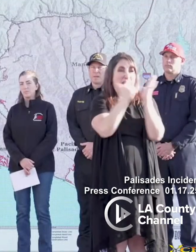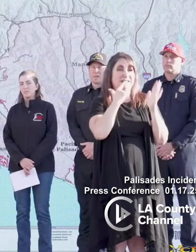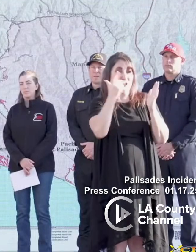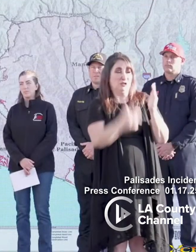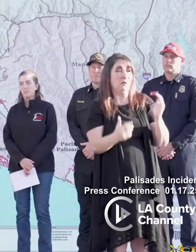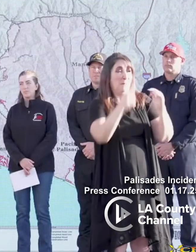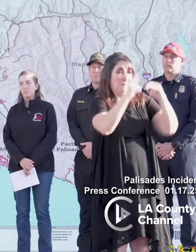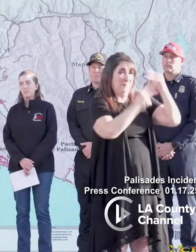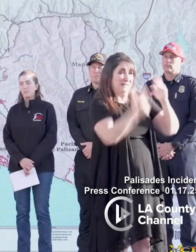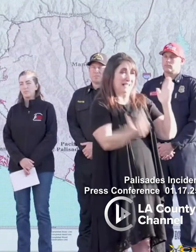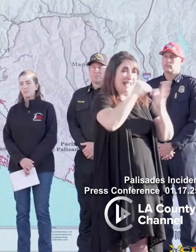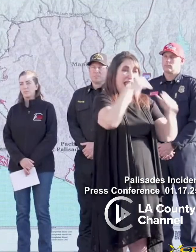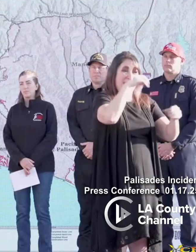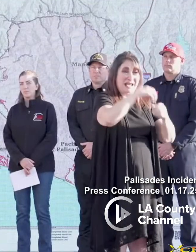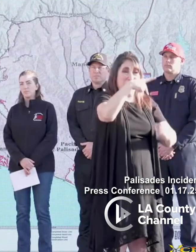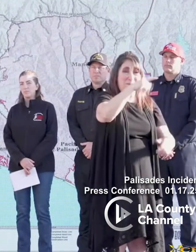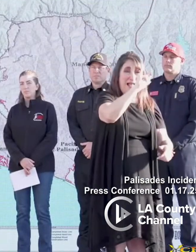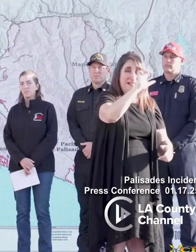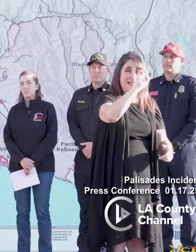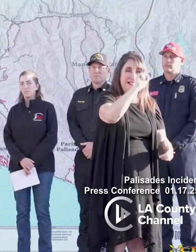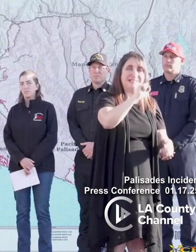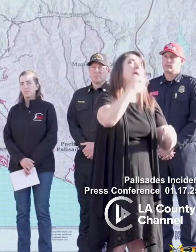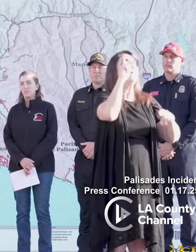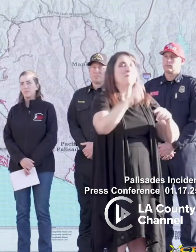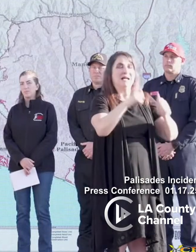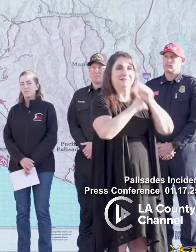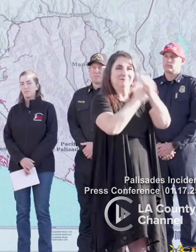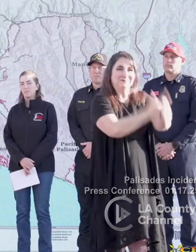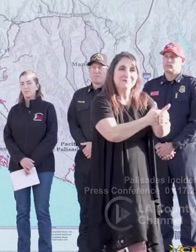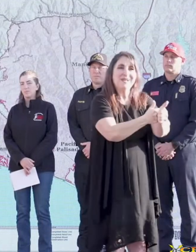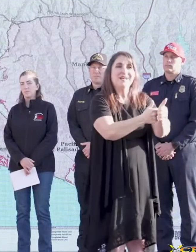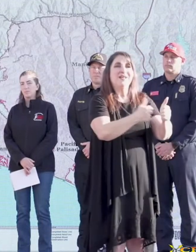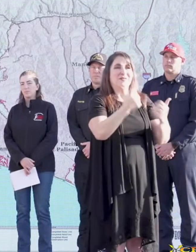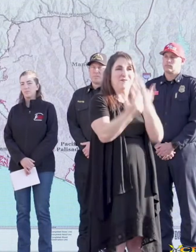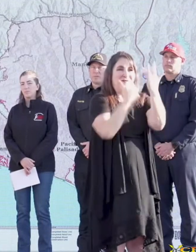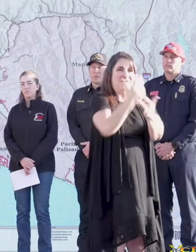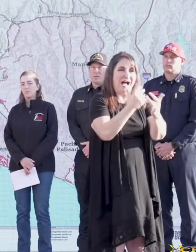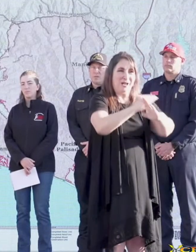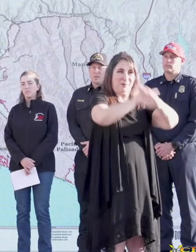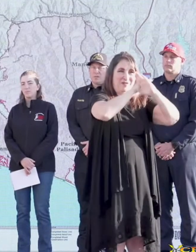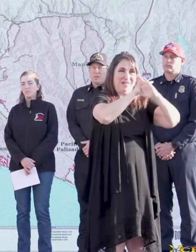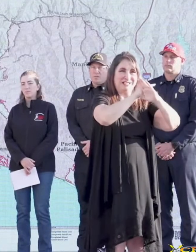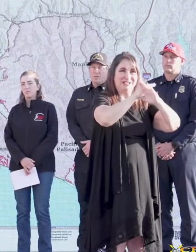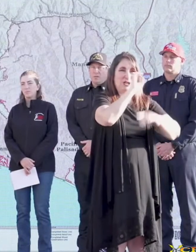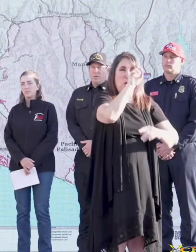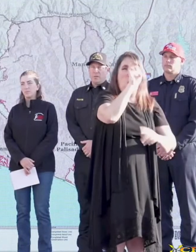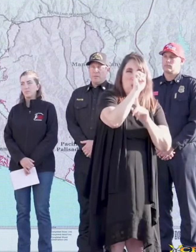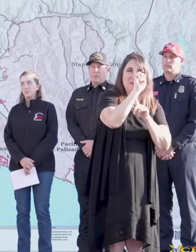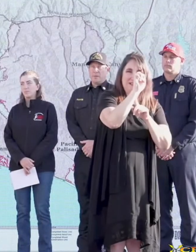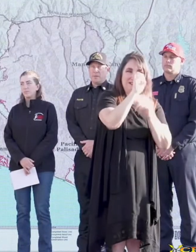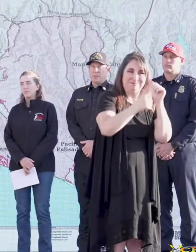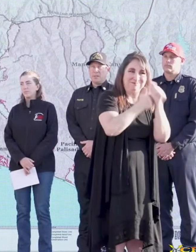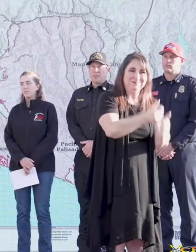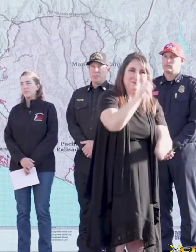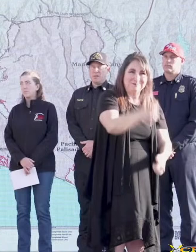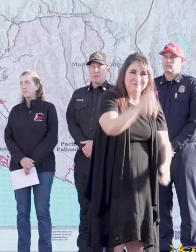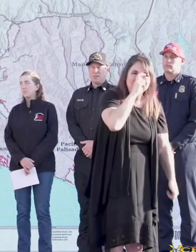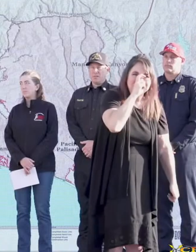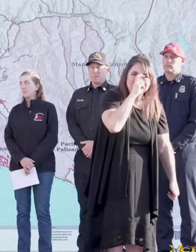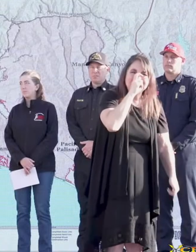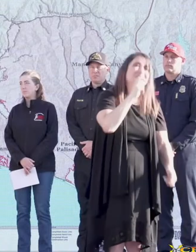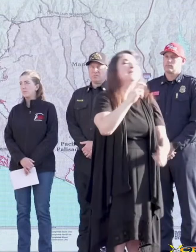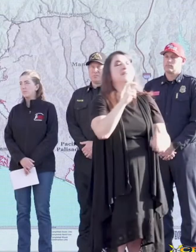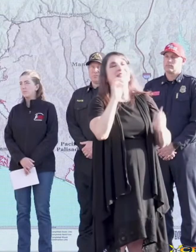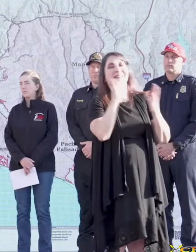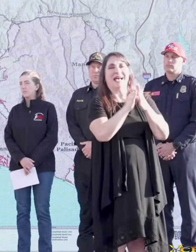has to be up to the code, the fire prevention code that otherwise wasn't, that's applicable to all buildings